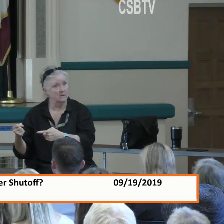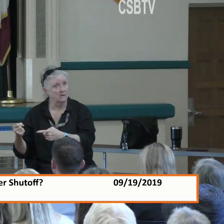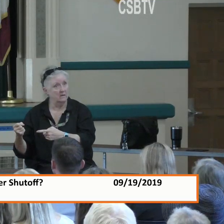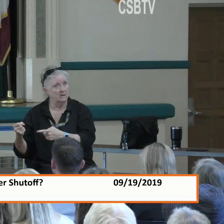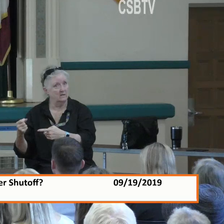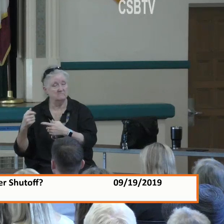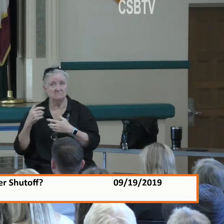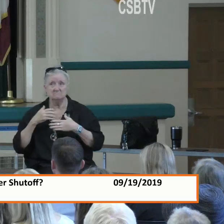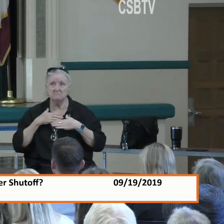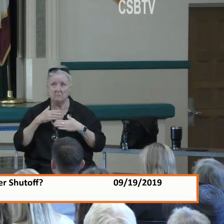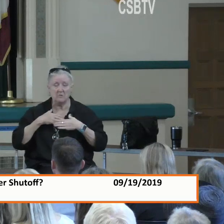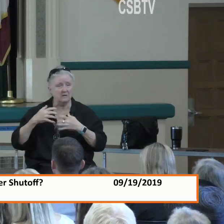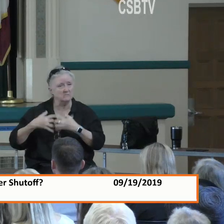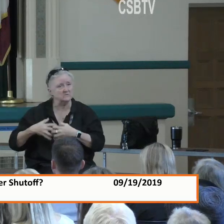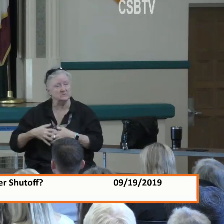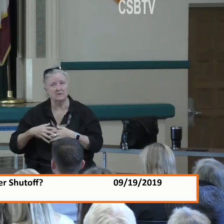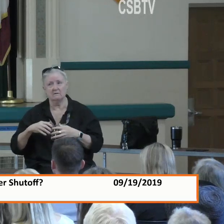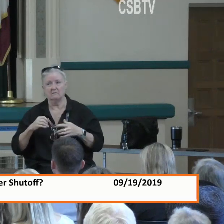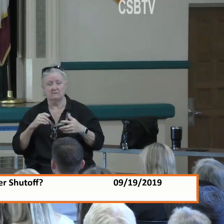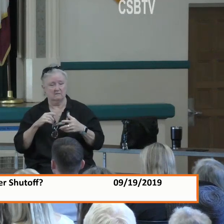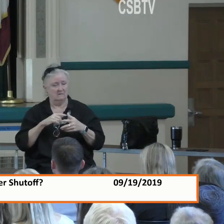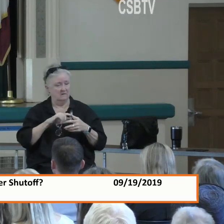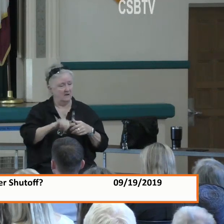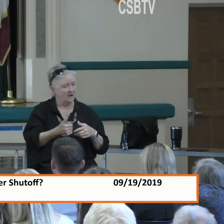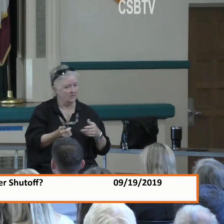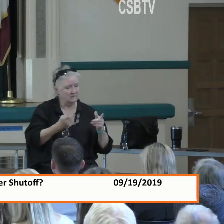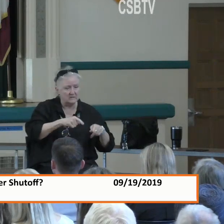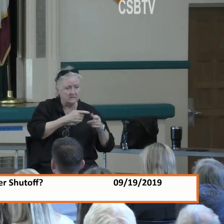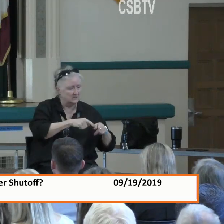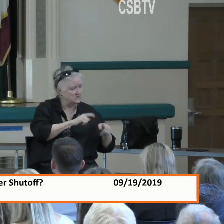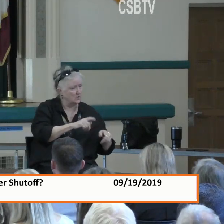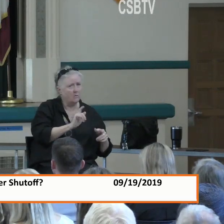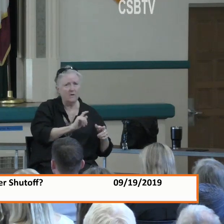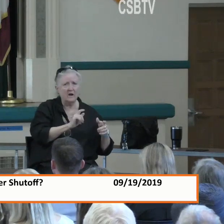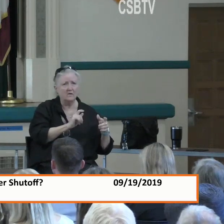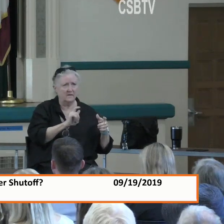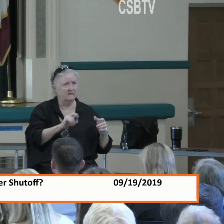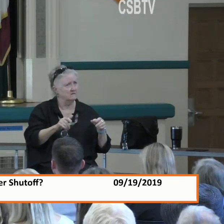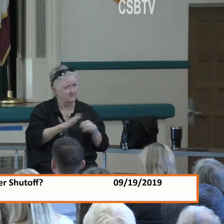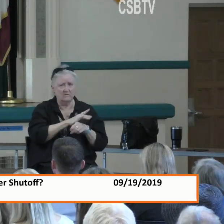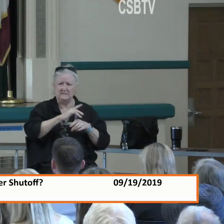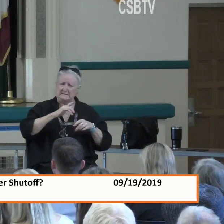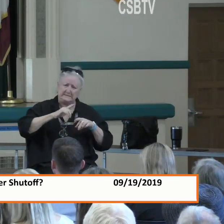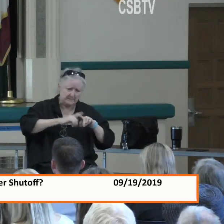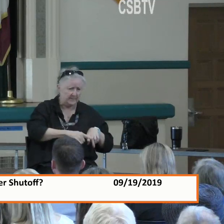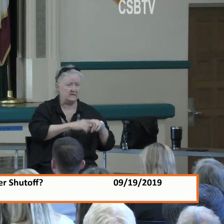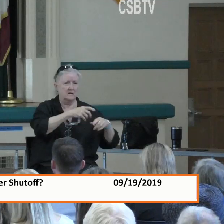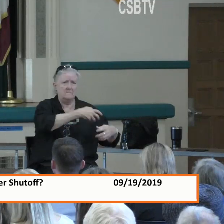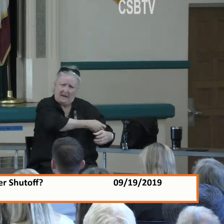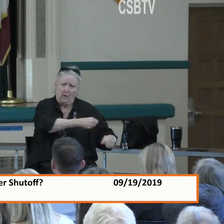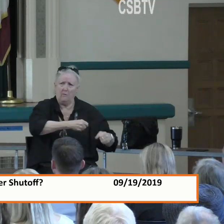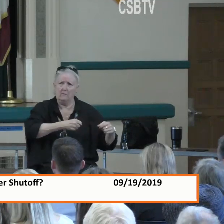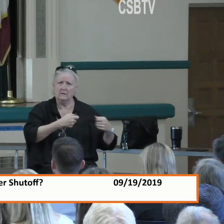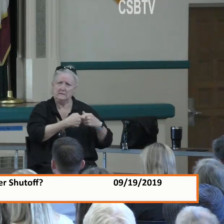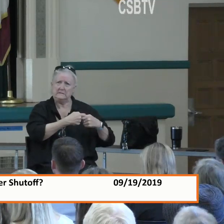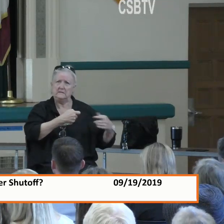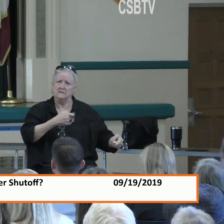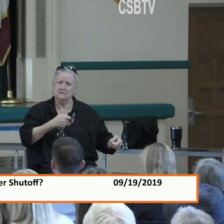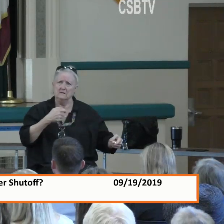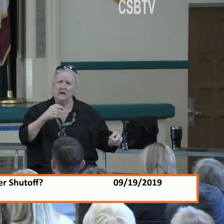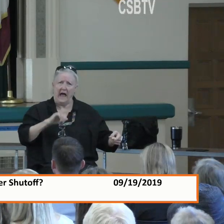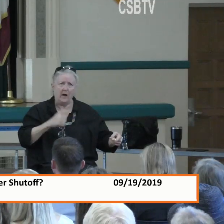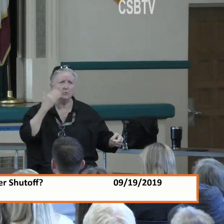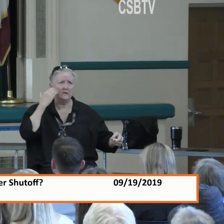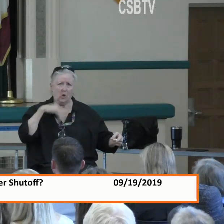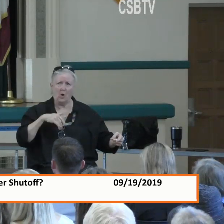a respirator or some other condition in which they are absolutely dependent upon power, how do we